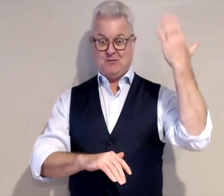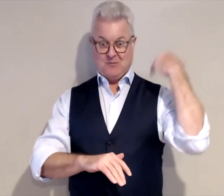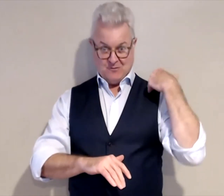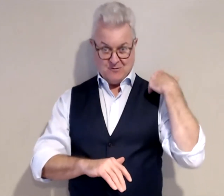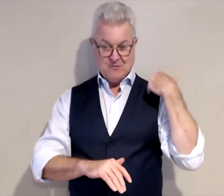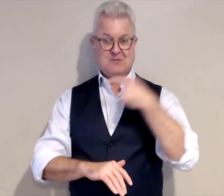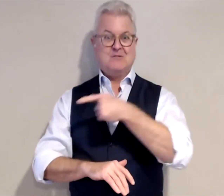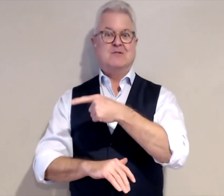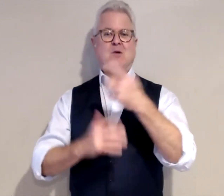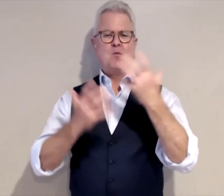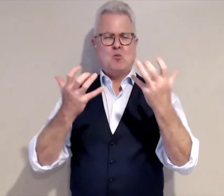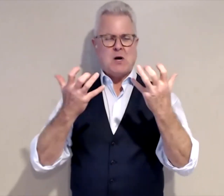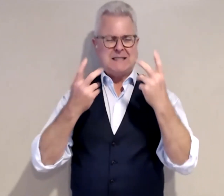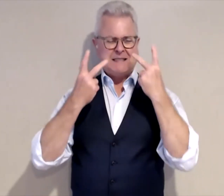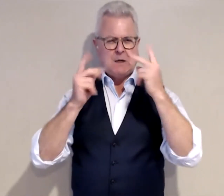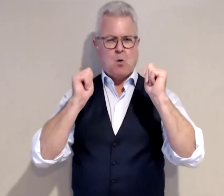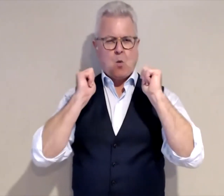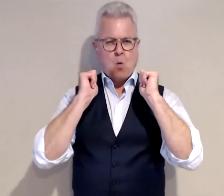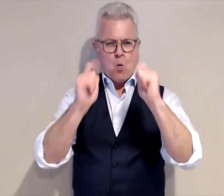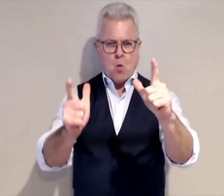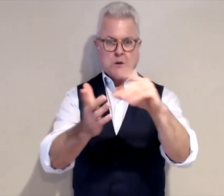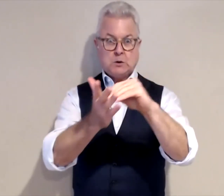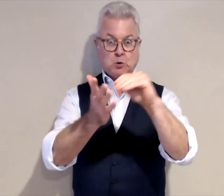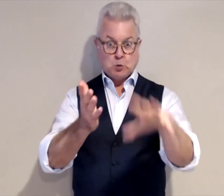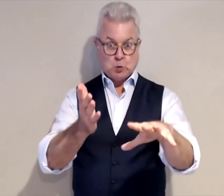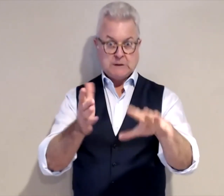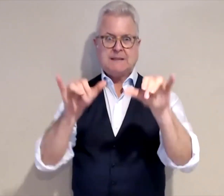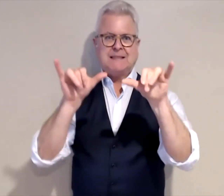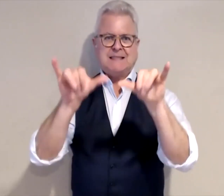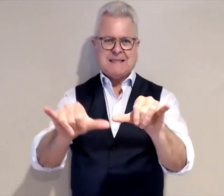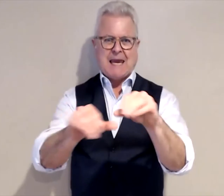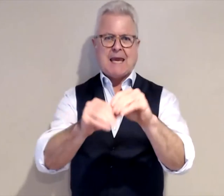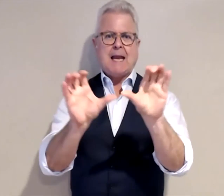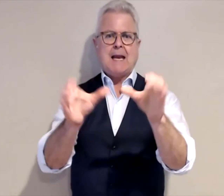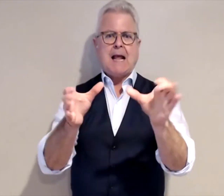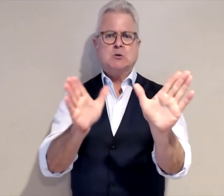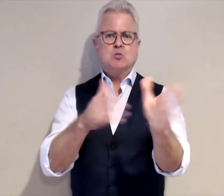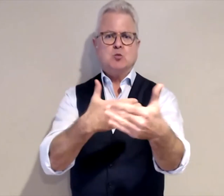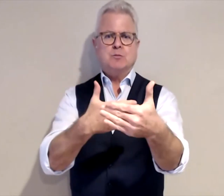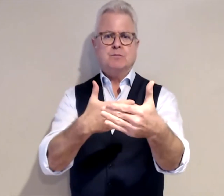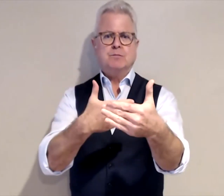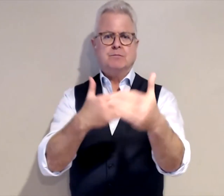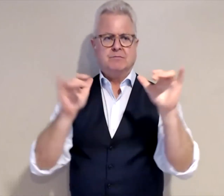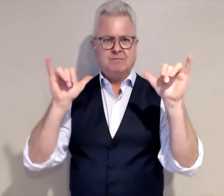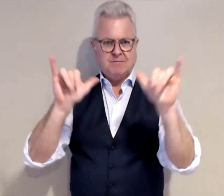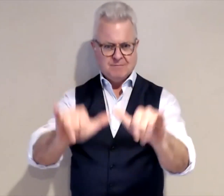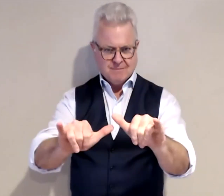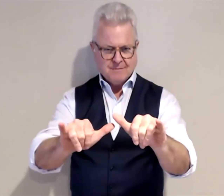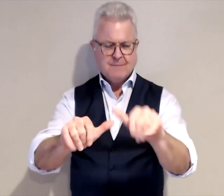he became governor was that he wanted to see all students be able to stay in the